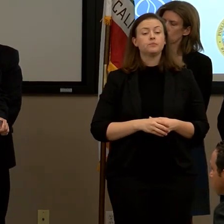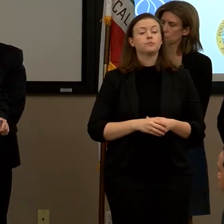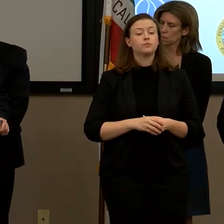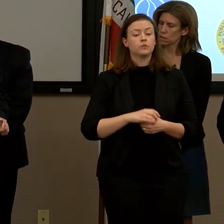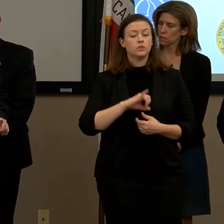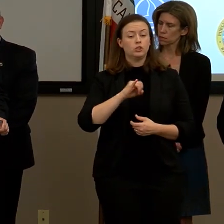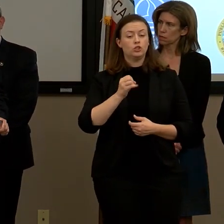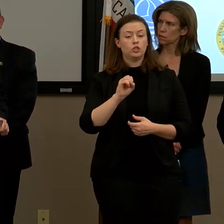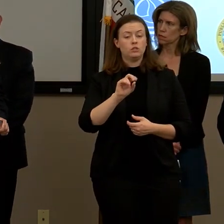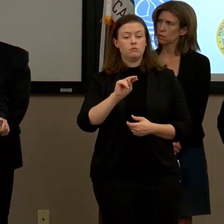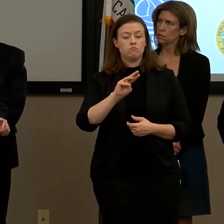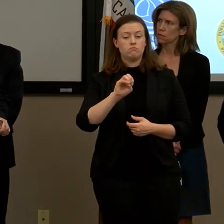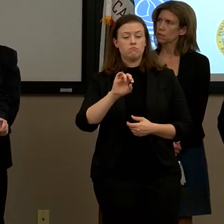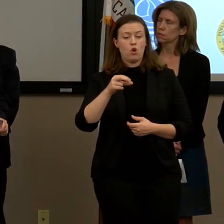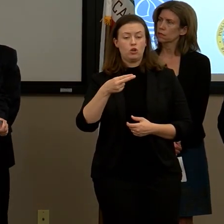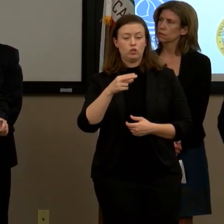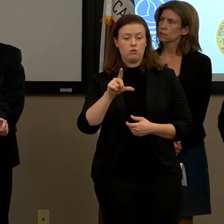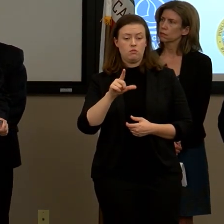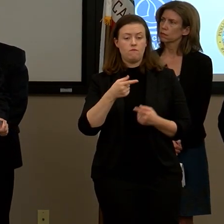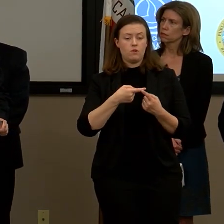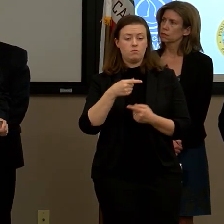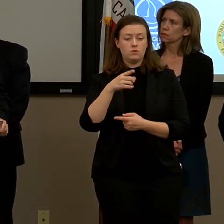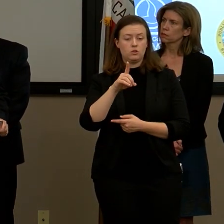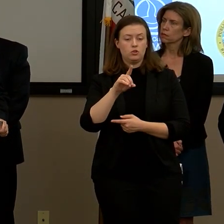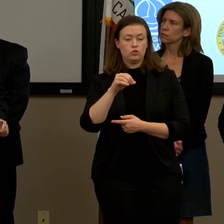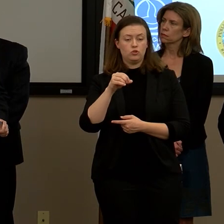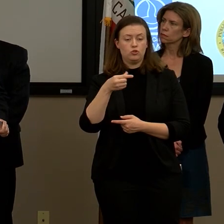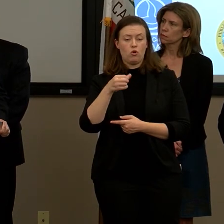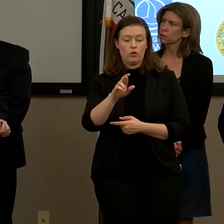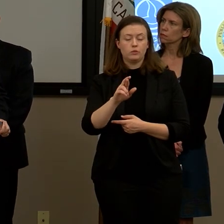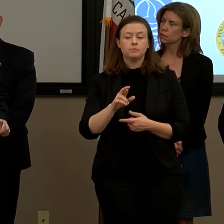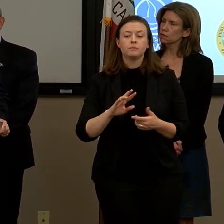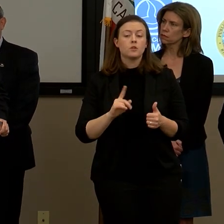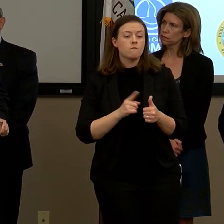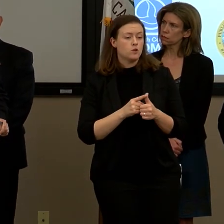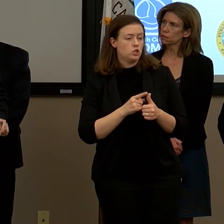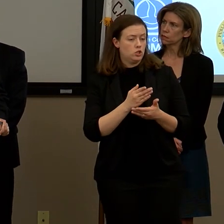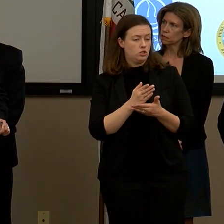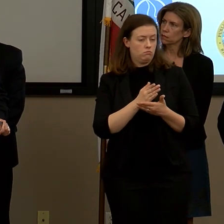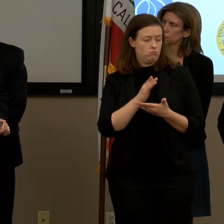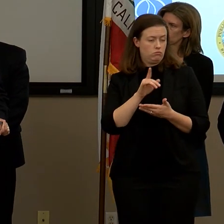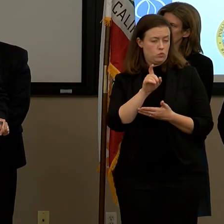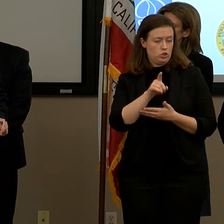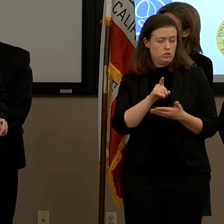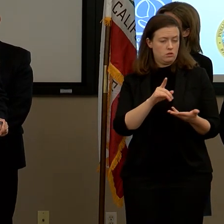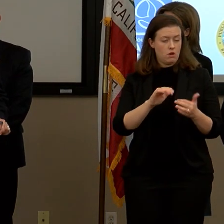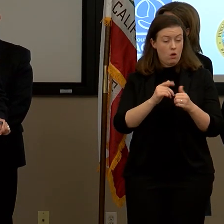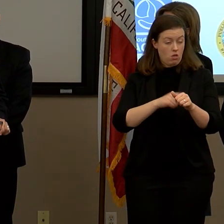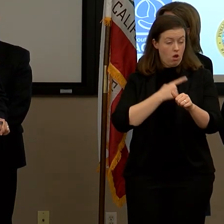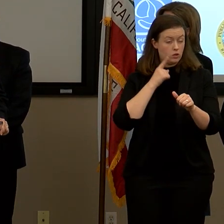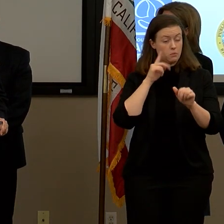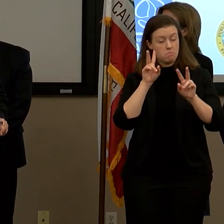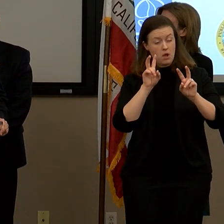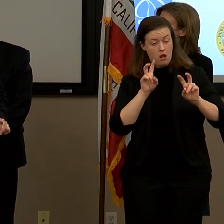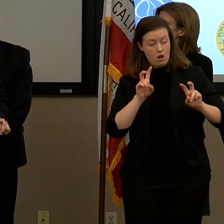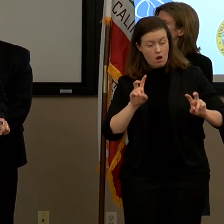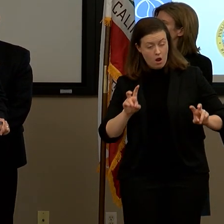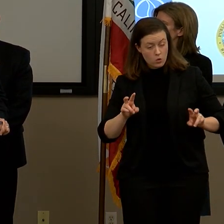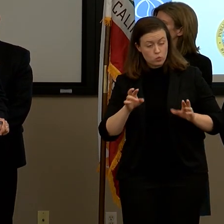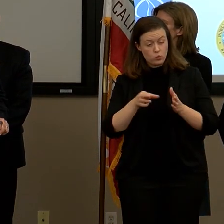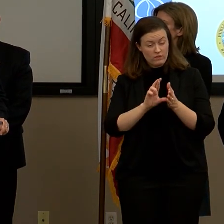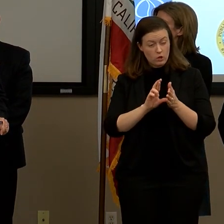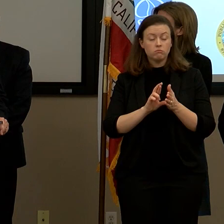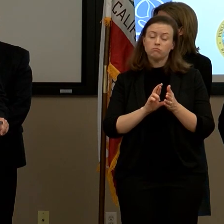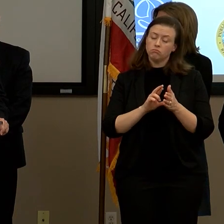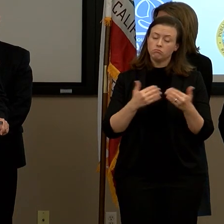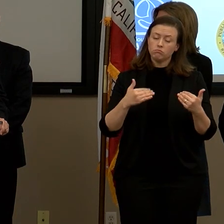Jason Marshall with the California Department of Conservation, Dogger. The first part of your question, in terms of how long will it take the gas company to get through the review, I mean, you're